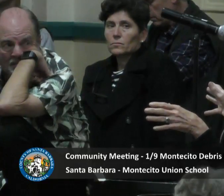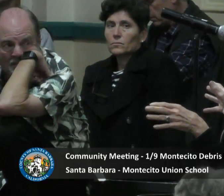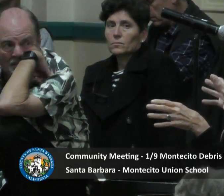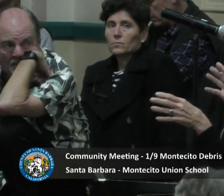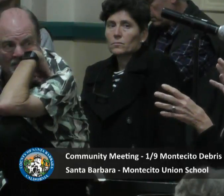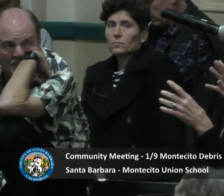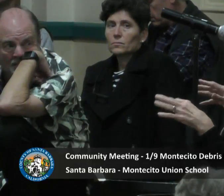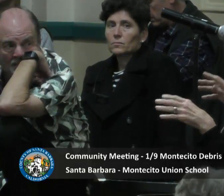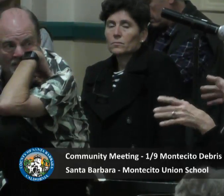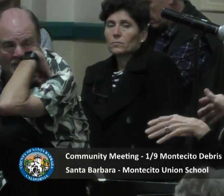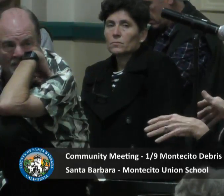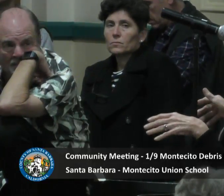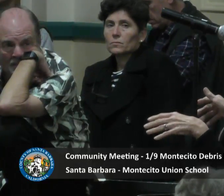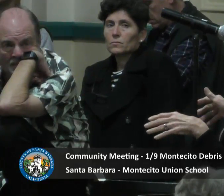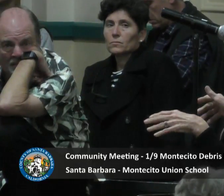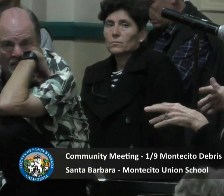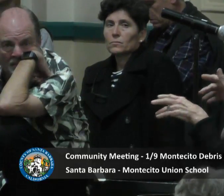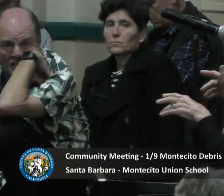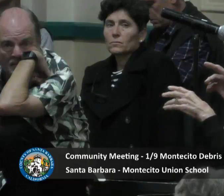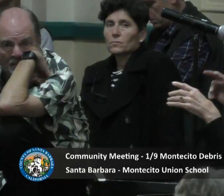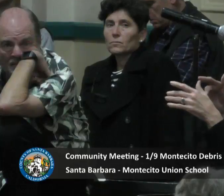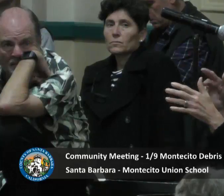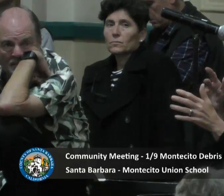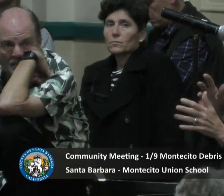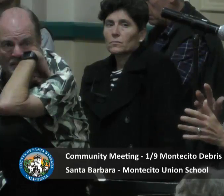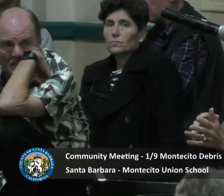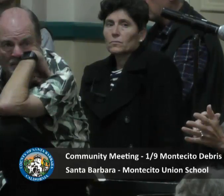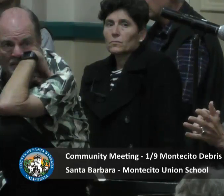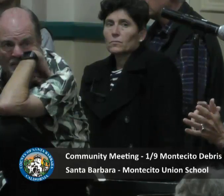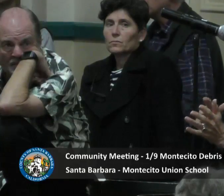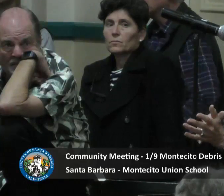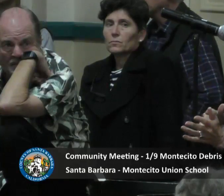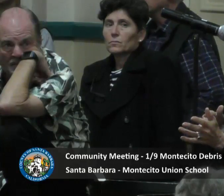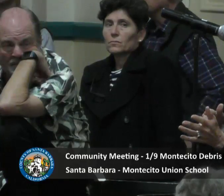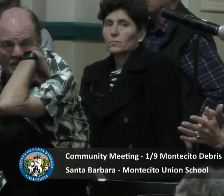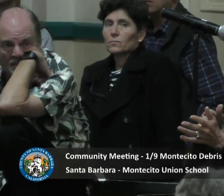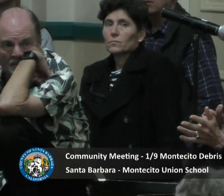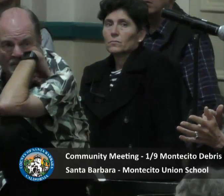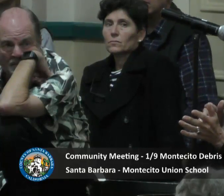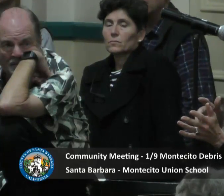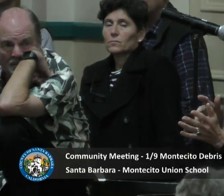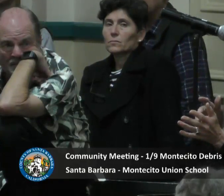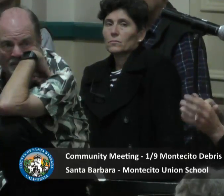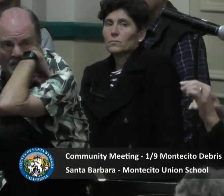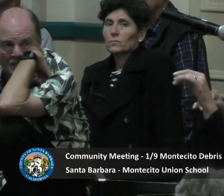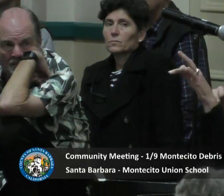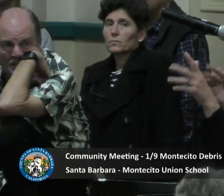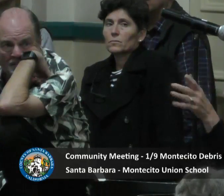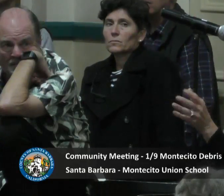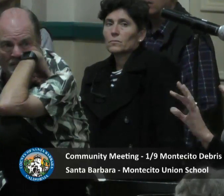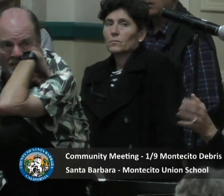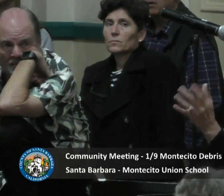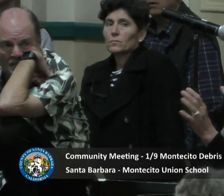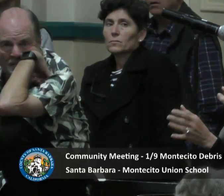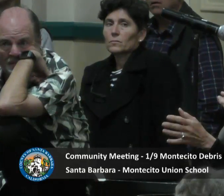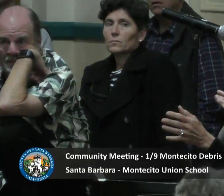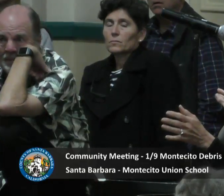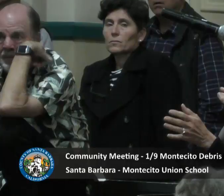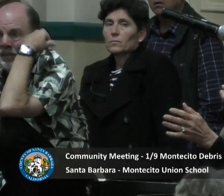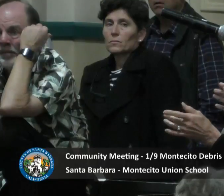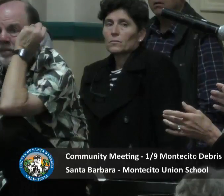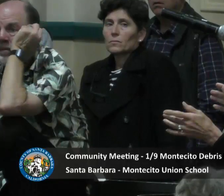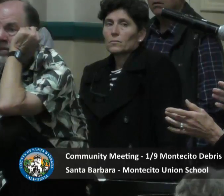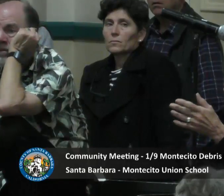that. But with that in mind, we haven't had rain since this event at all. I mean, maybe just some little